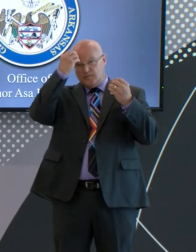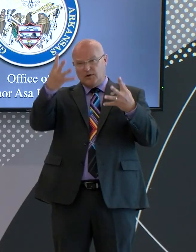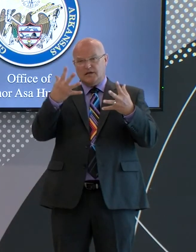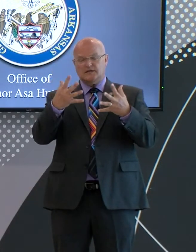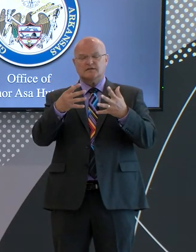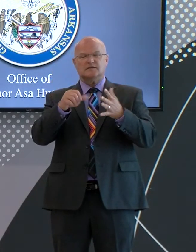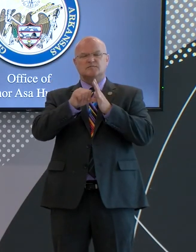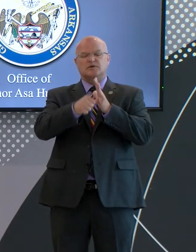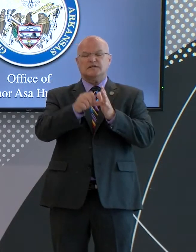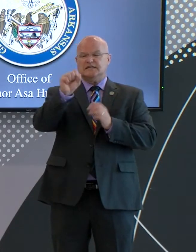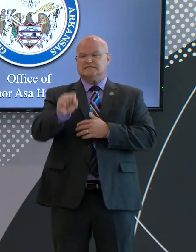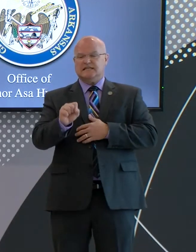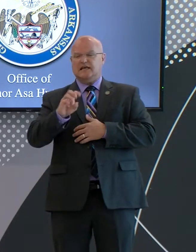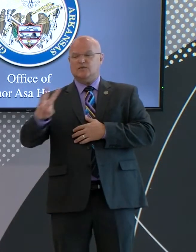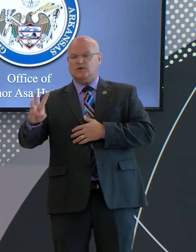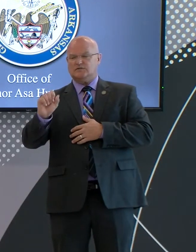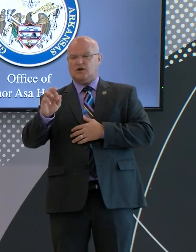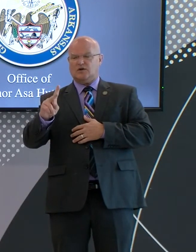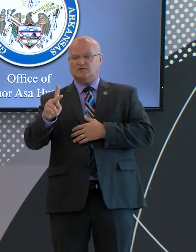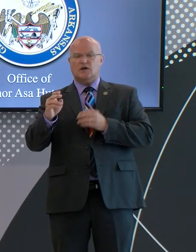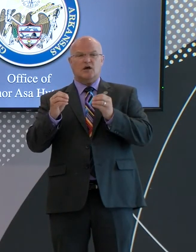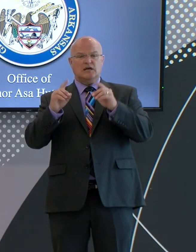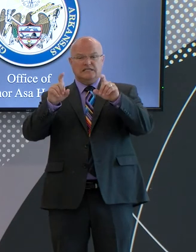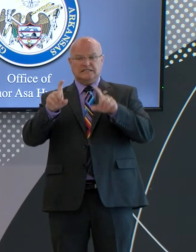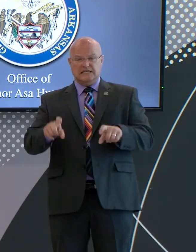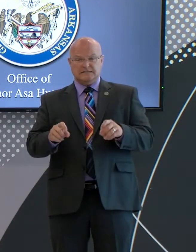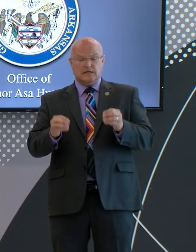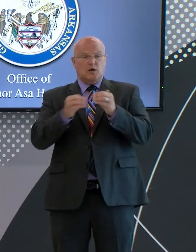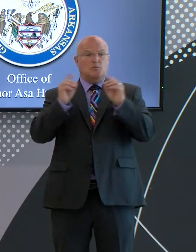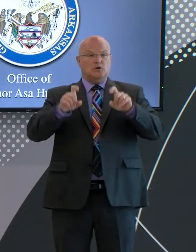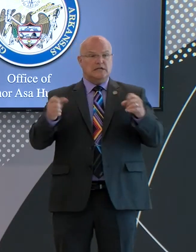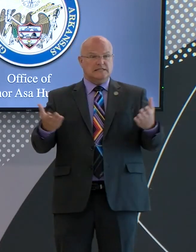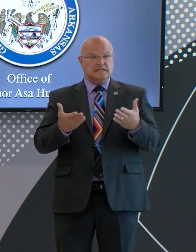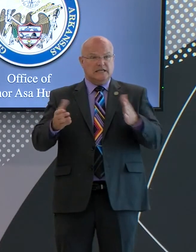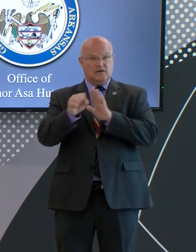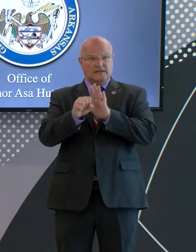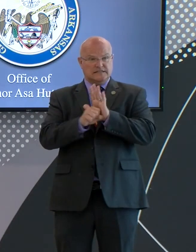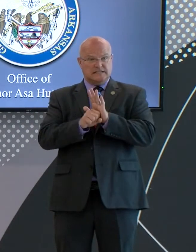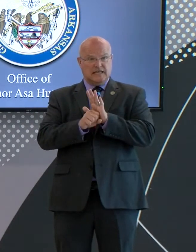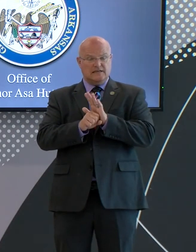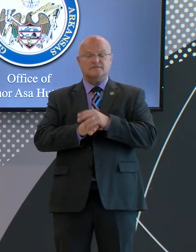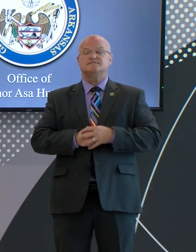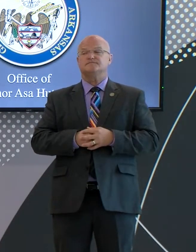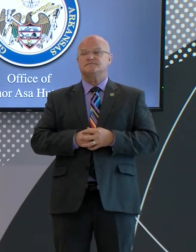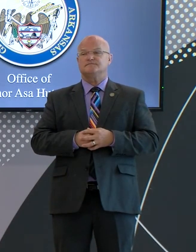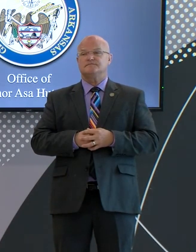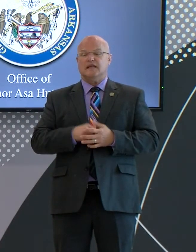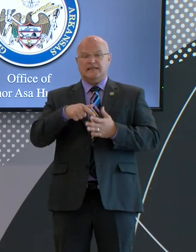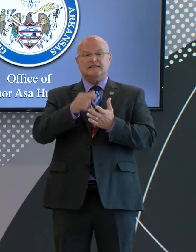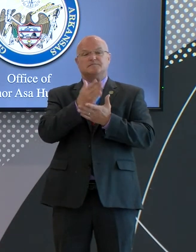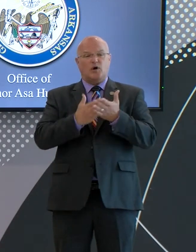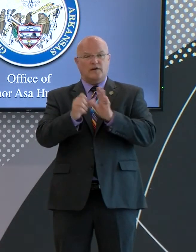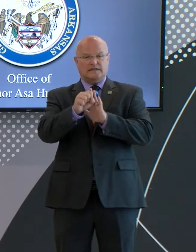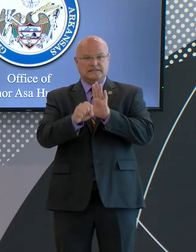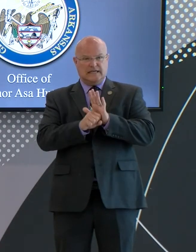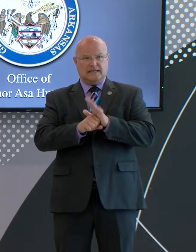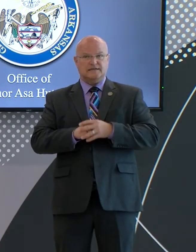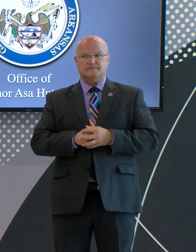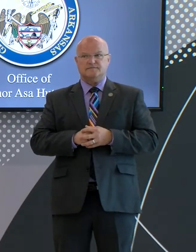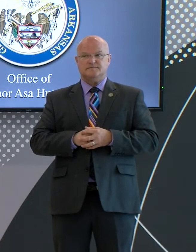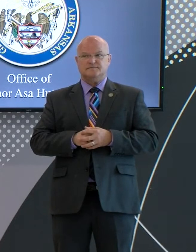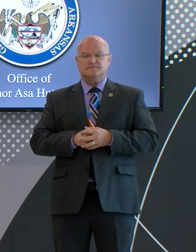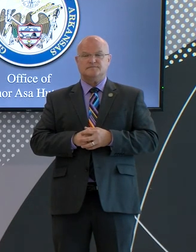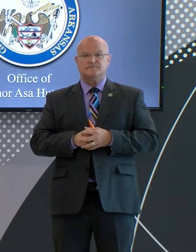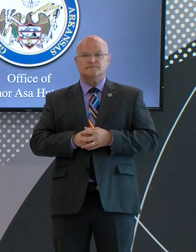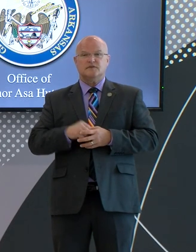Governor, as the state starts to open up again, can you give us a look at what enforcement might look like in